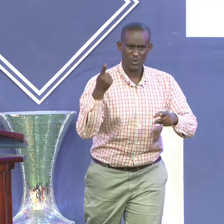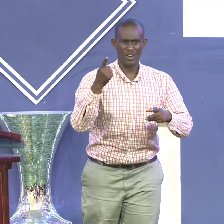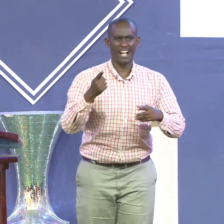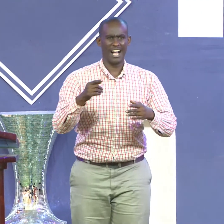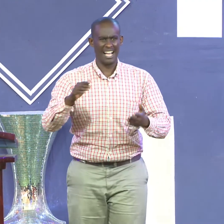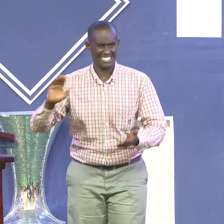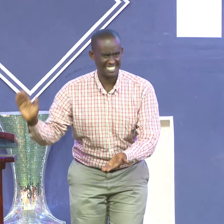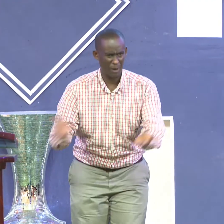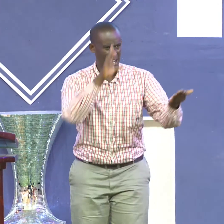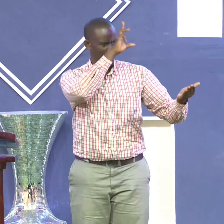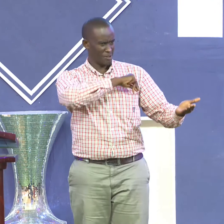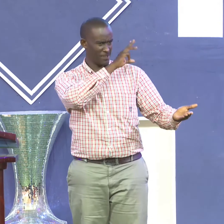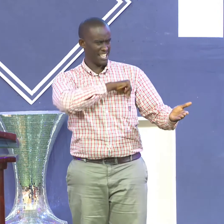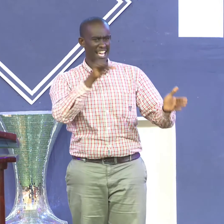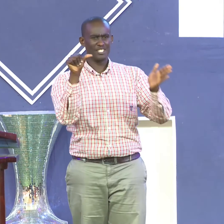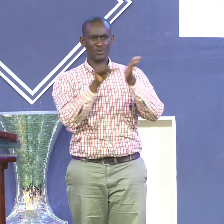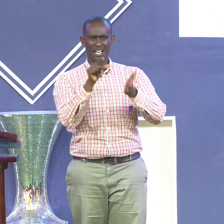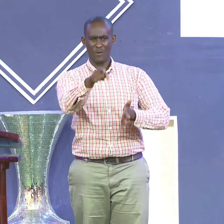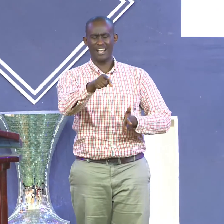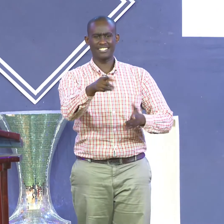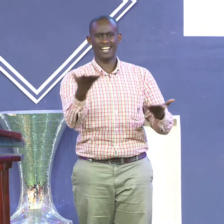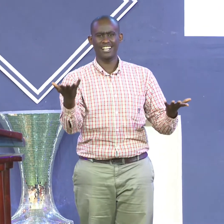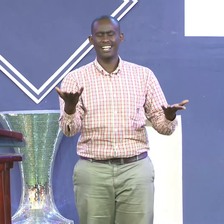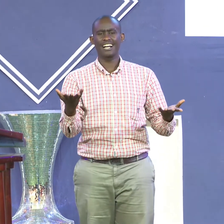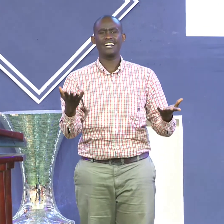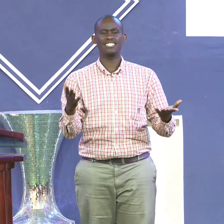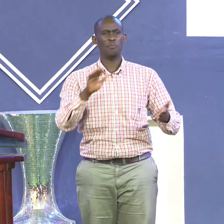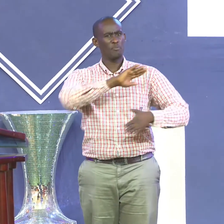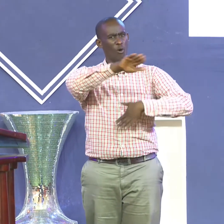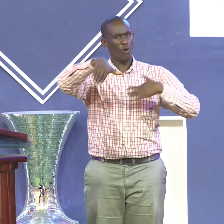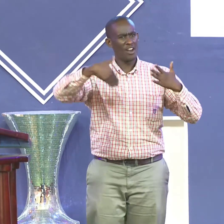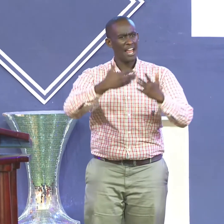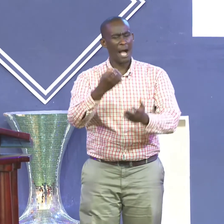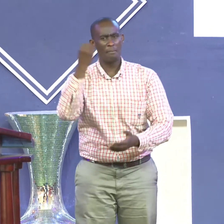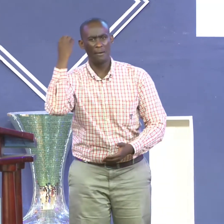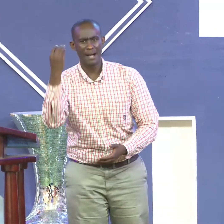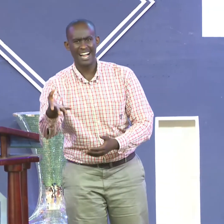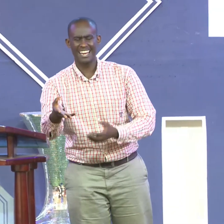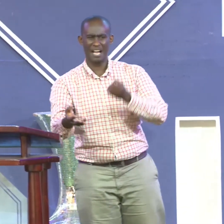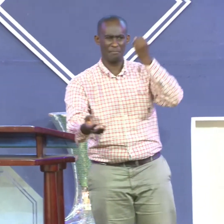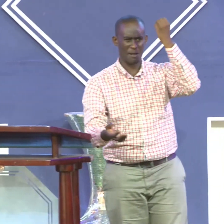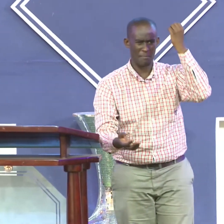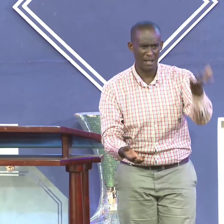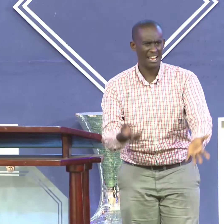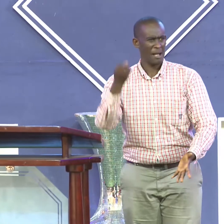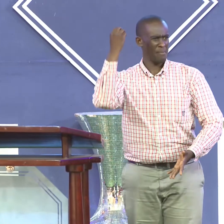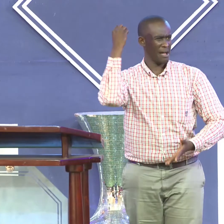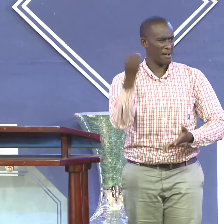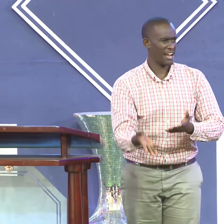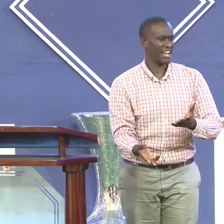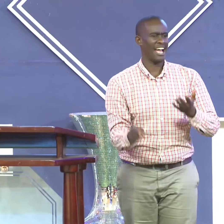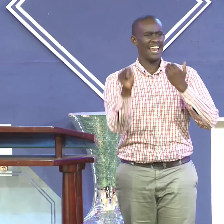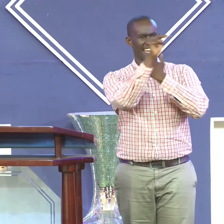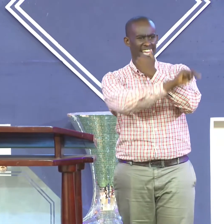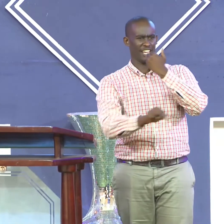going to first take away the sin that is disturbing him. The other thing, and every spot that